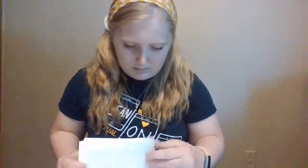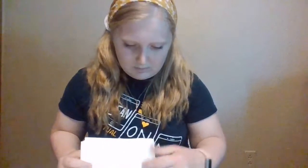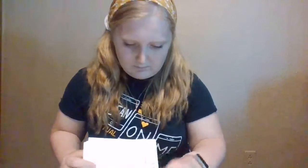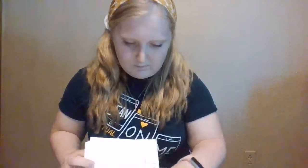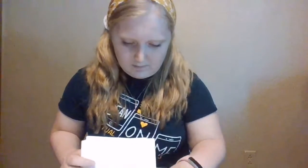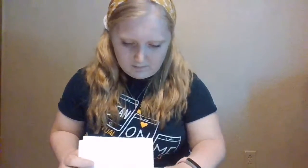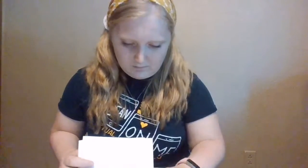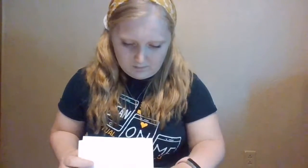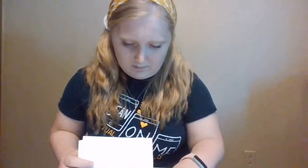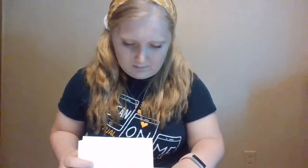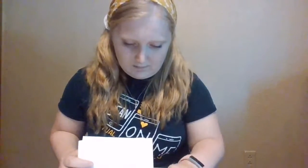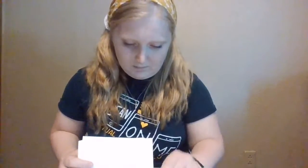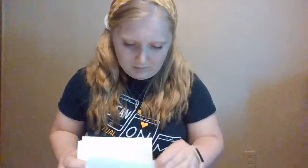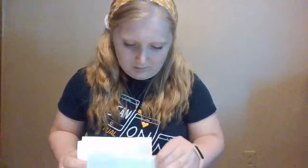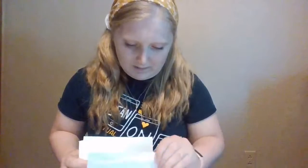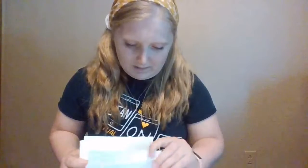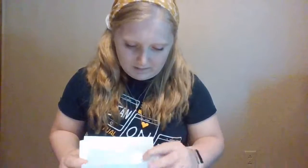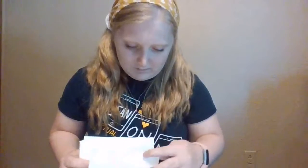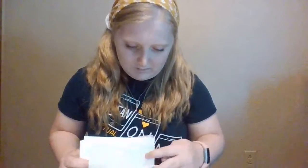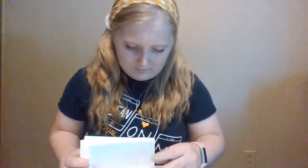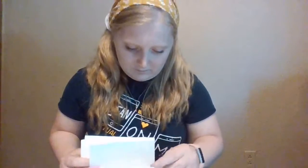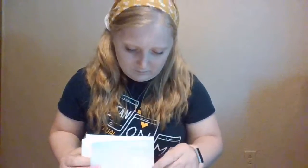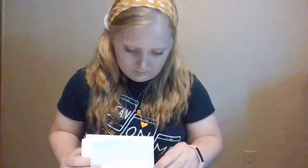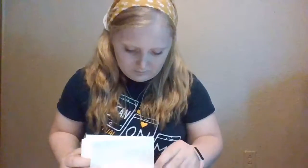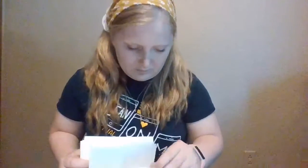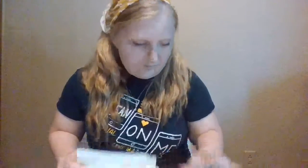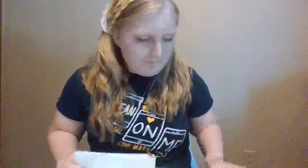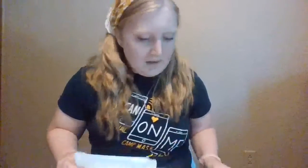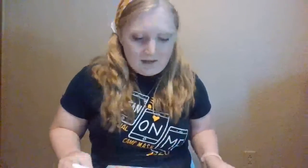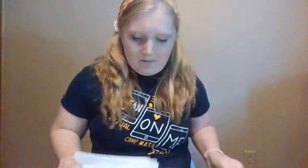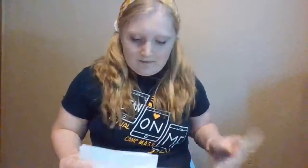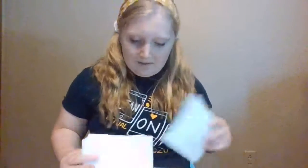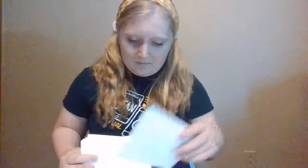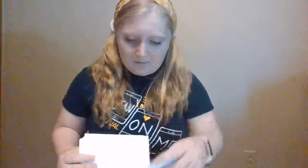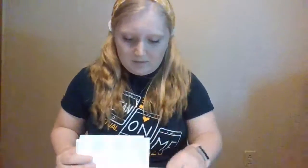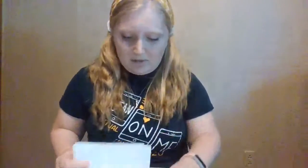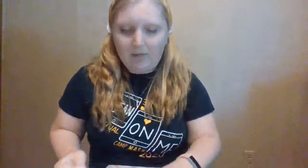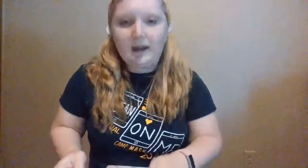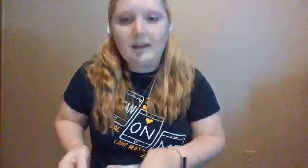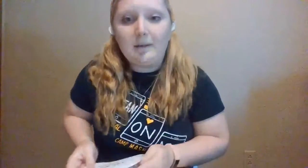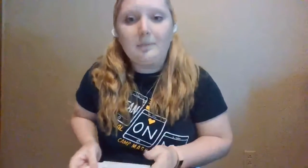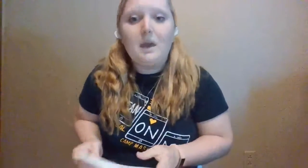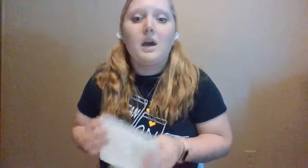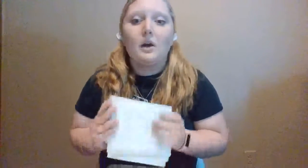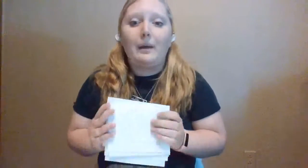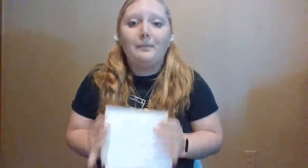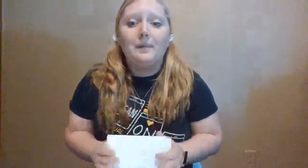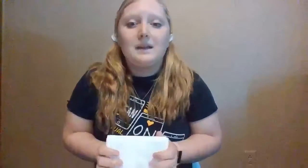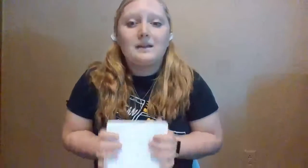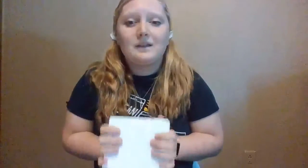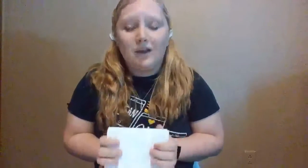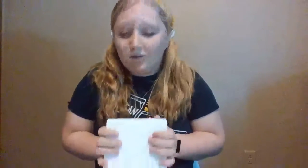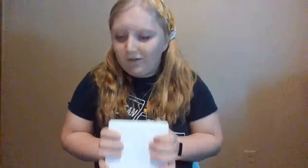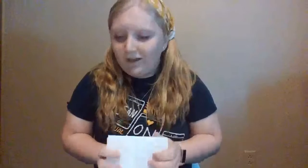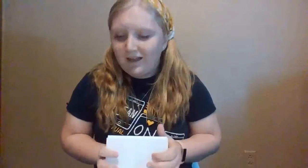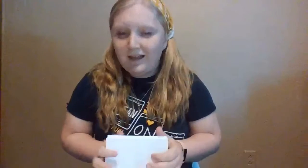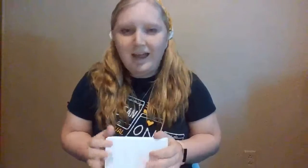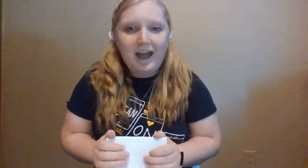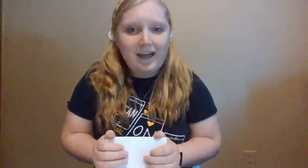Trying to figure out where I pulled that out of. Anyways, I'm just going to put it back in here. Okay, so, and